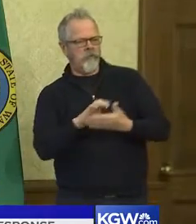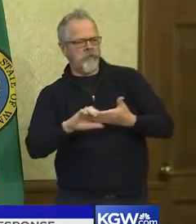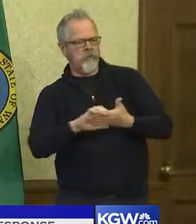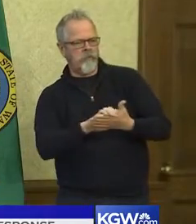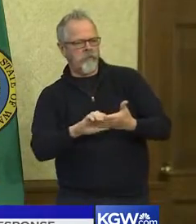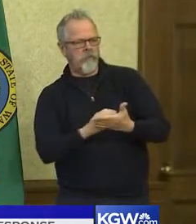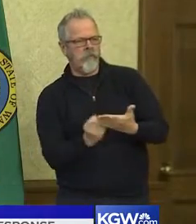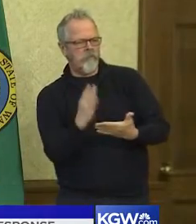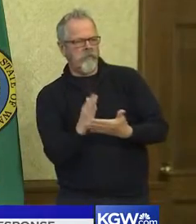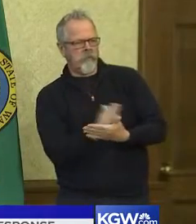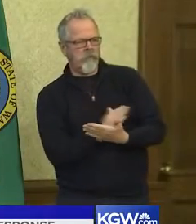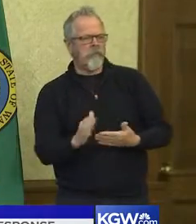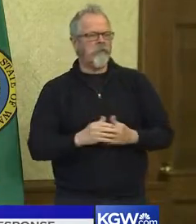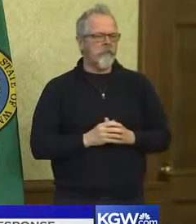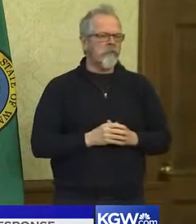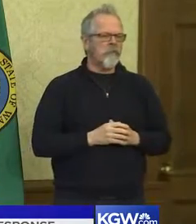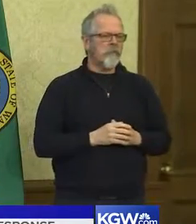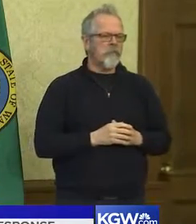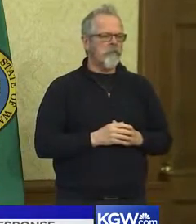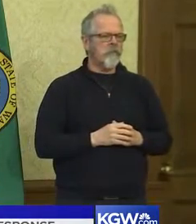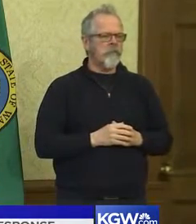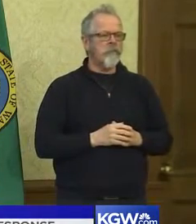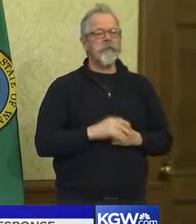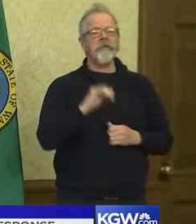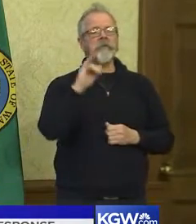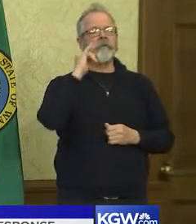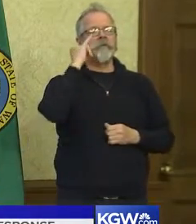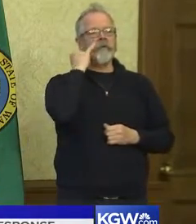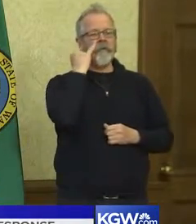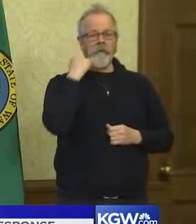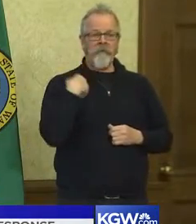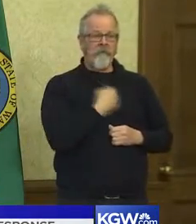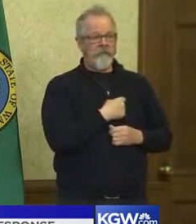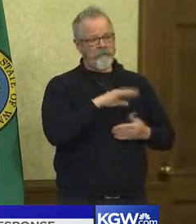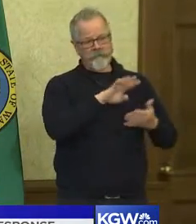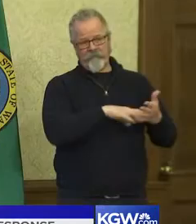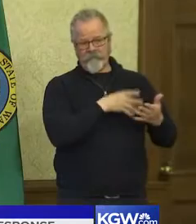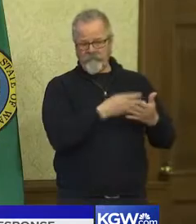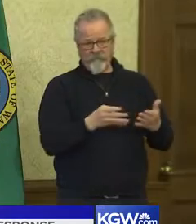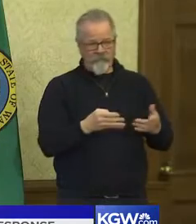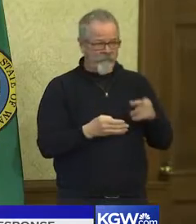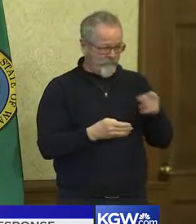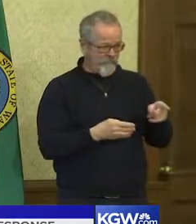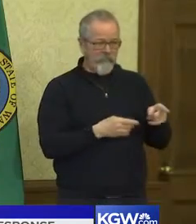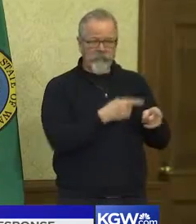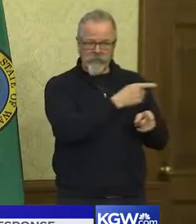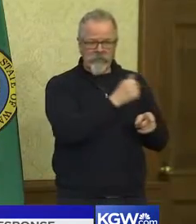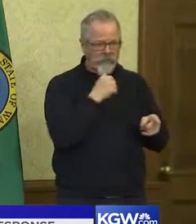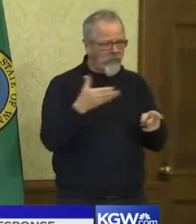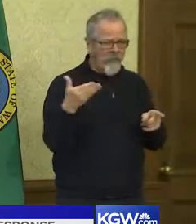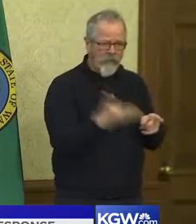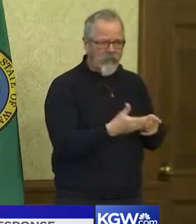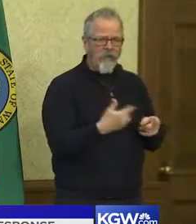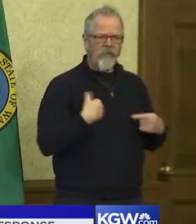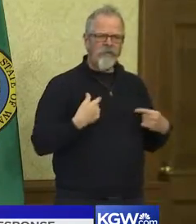have wages and hours on file with us, we are going to provide them with the minimum weekly benefit, which